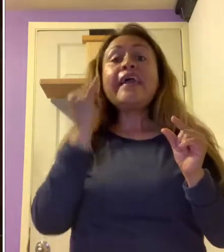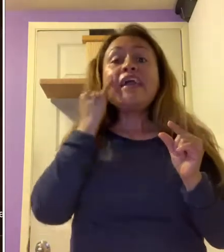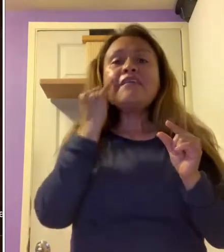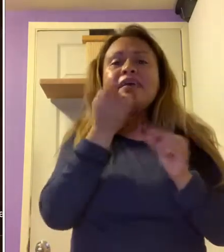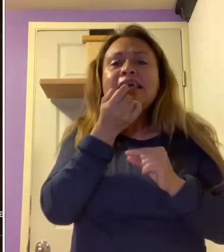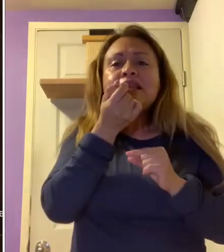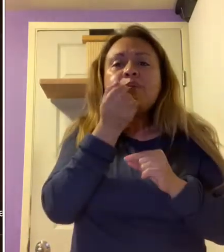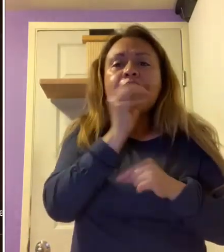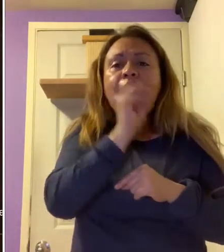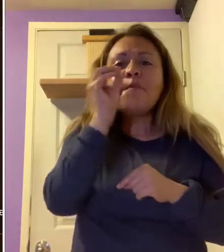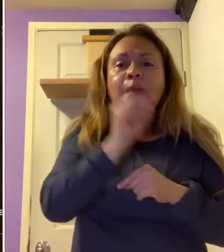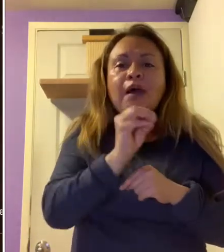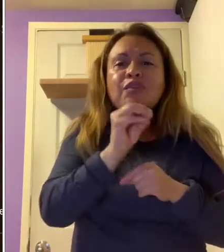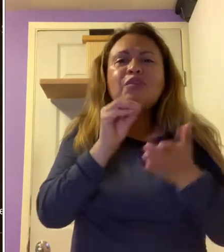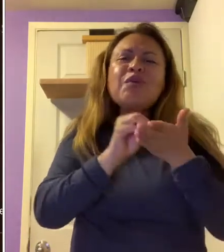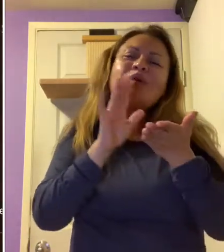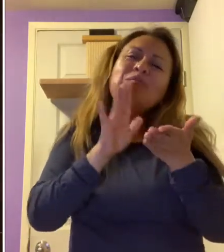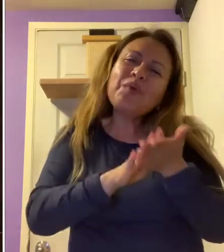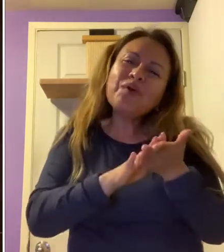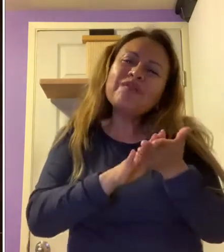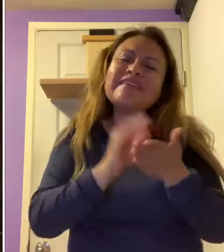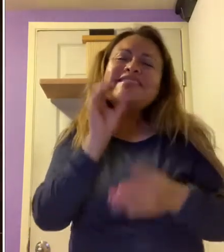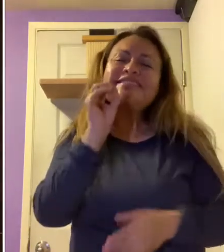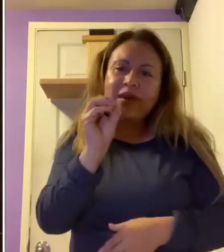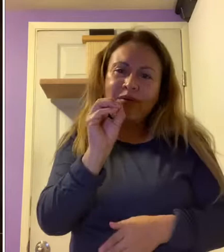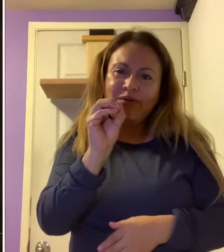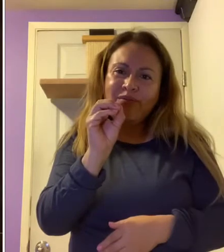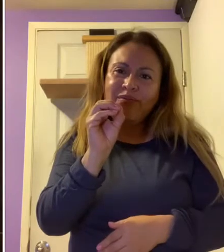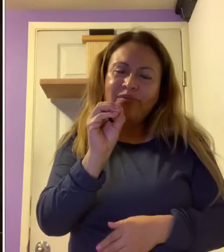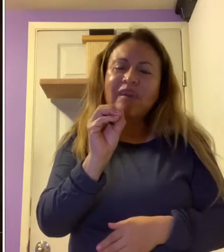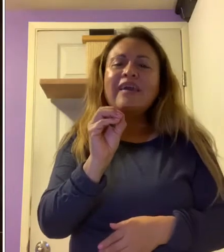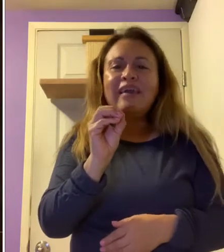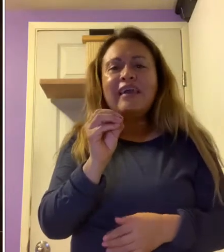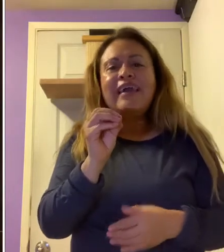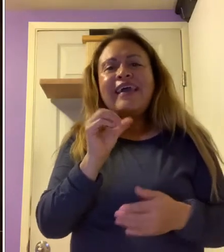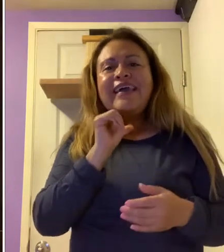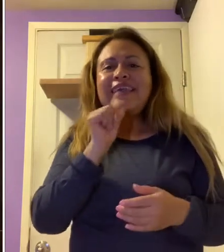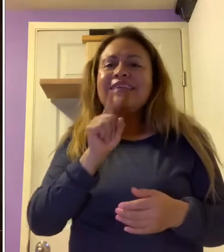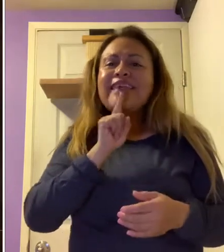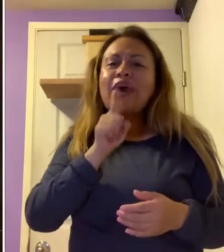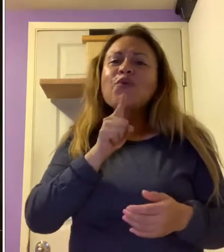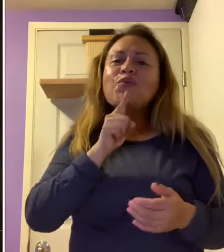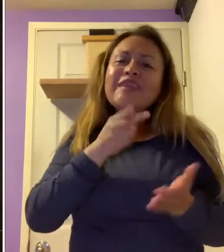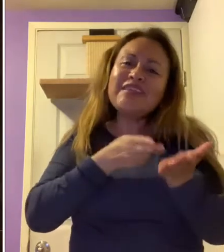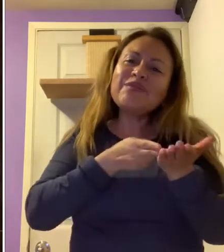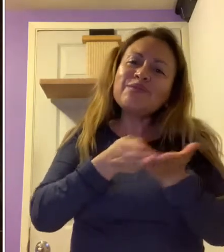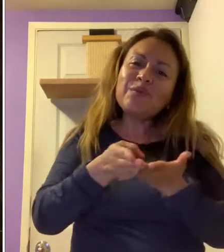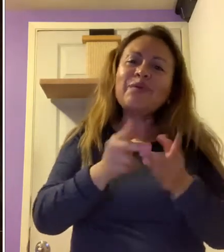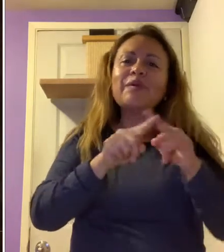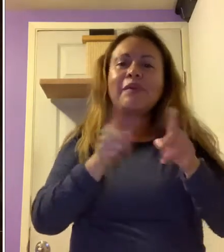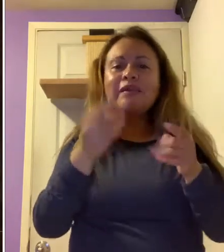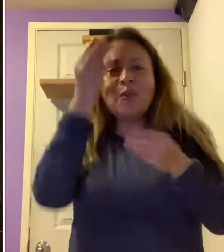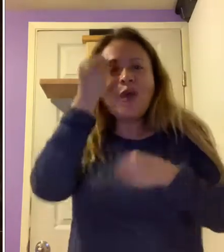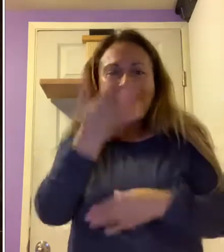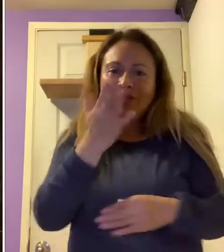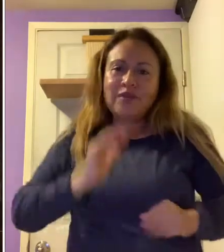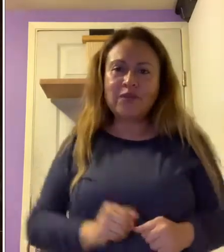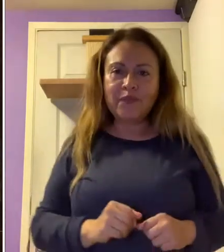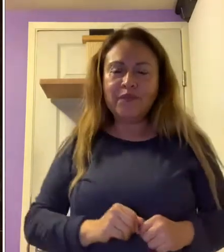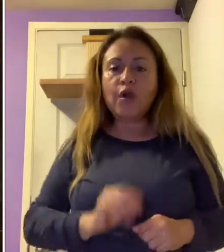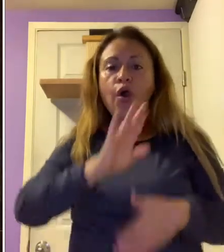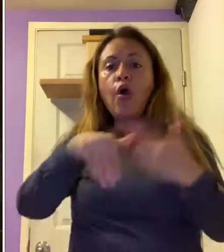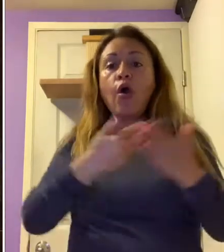says if you have less than a certain amount per serving, you can call it 0 or free of that ingredient, which is kind of misleading, but just wanted you to know